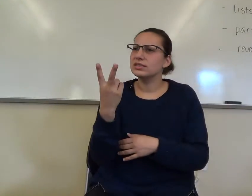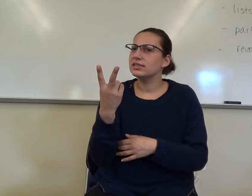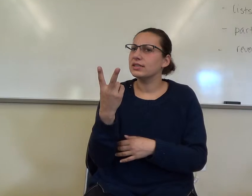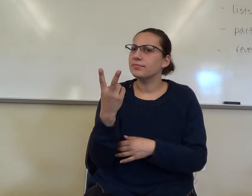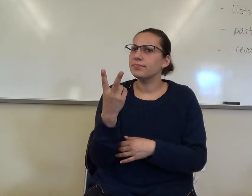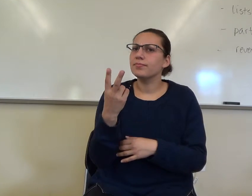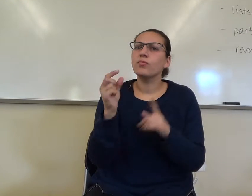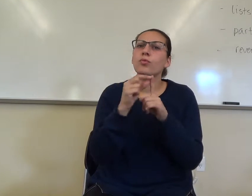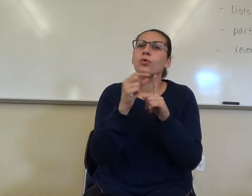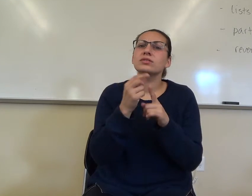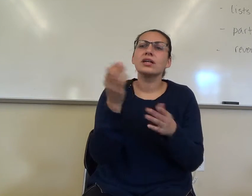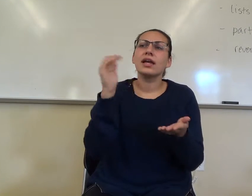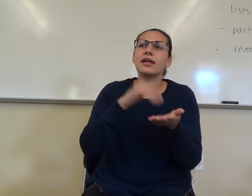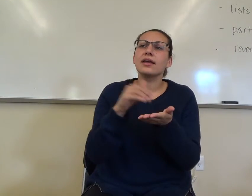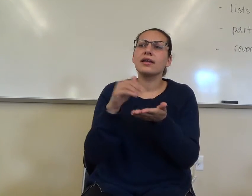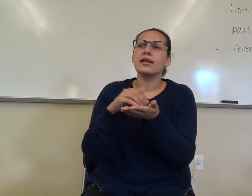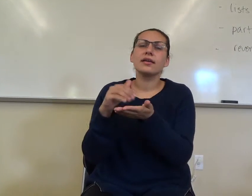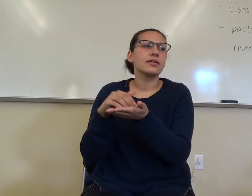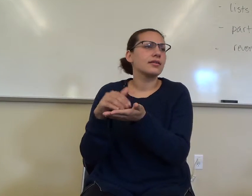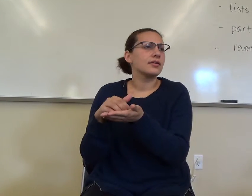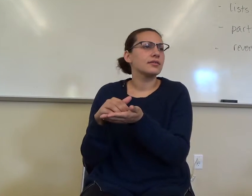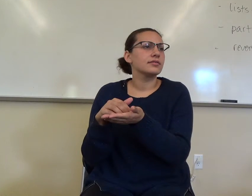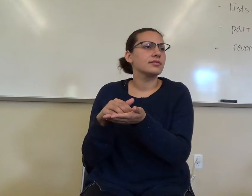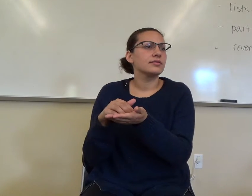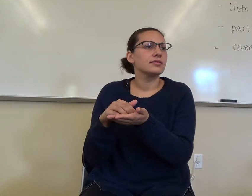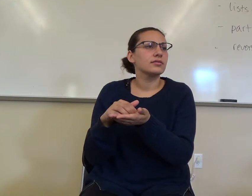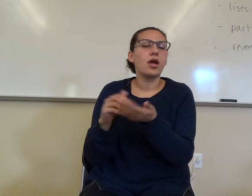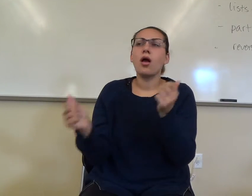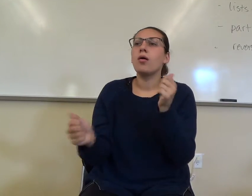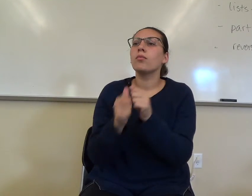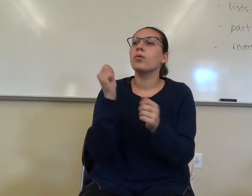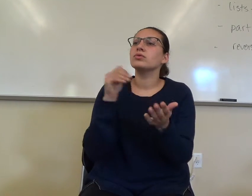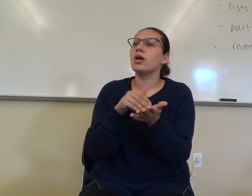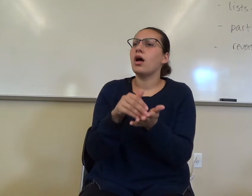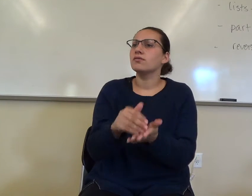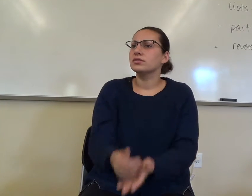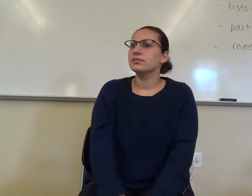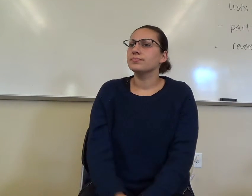or referred to most often?